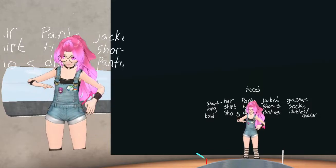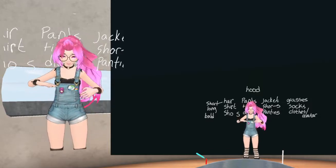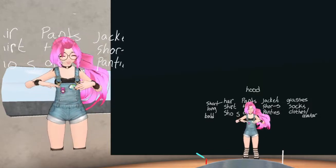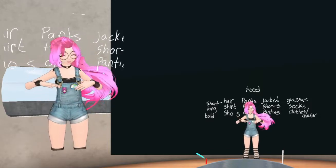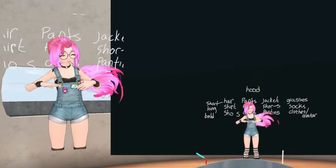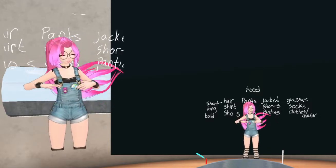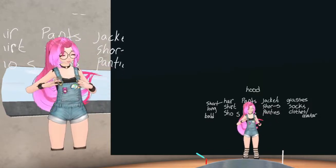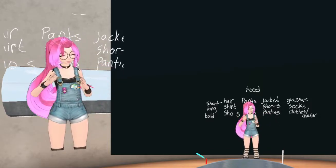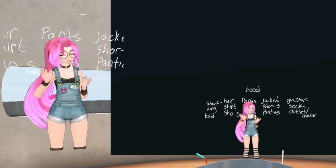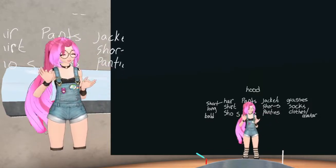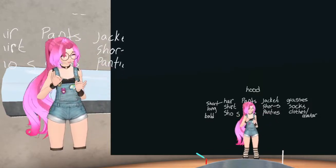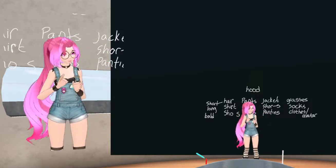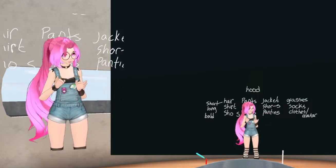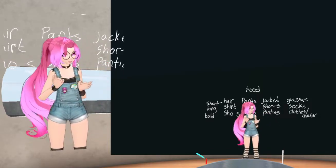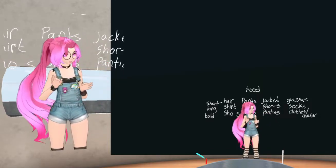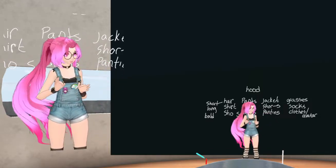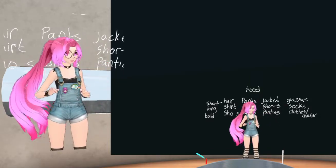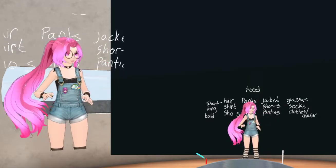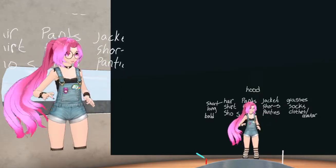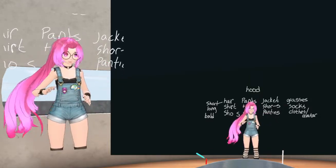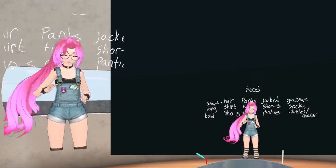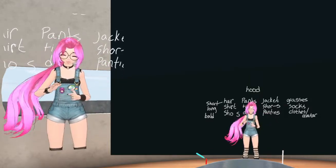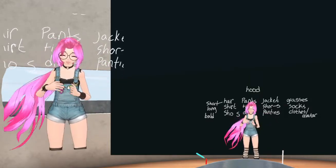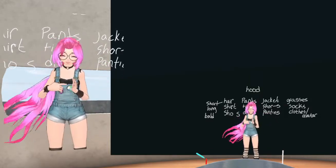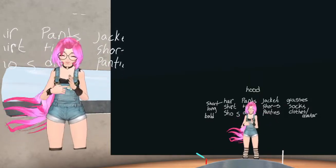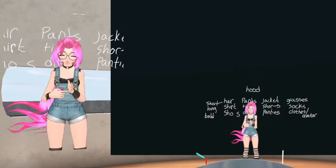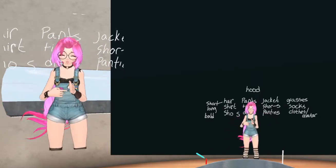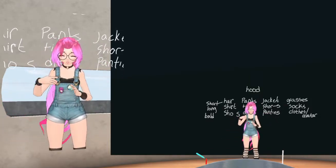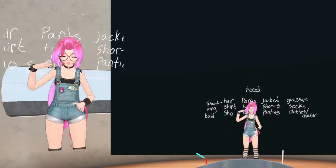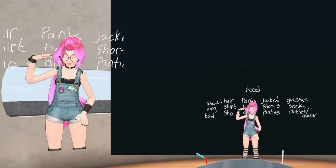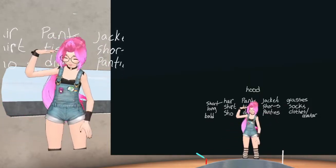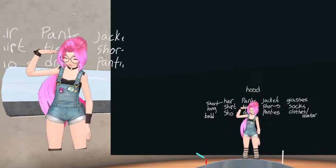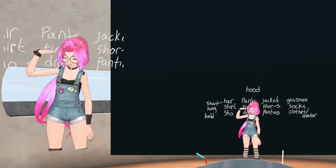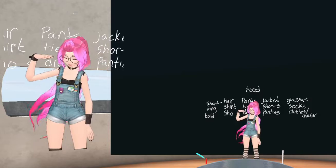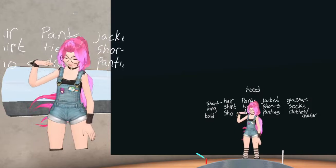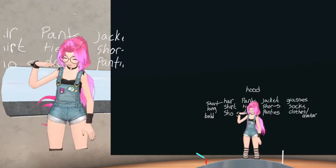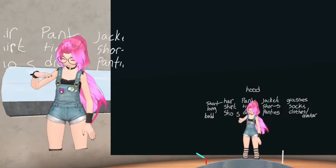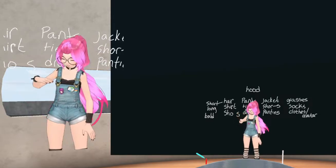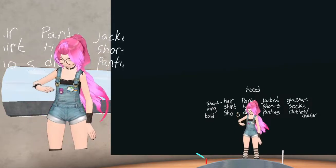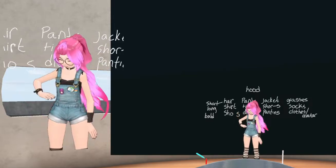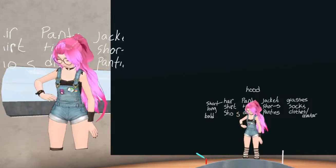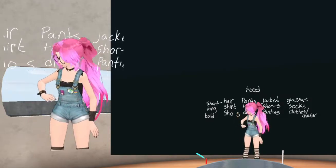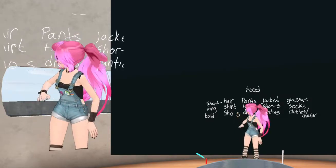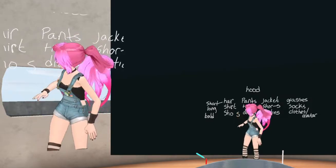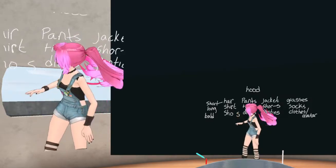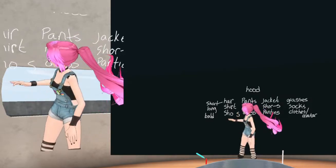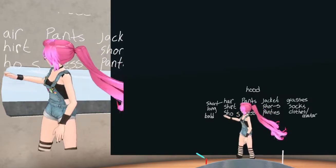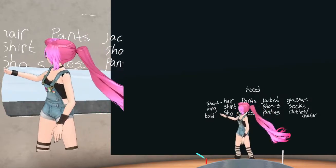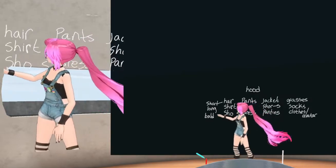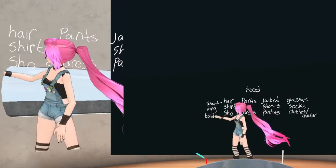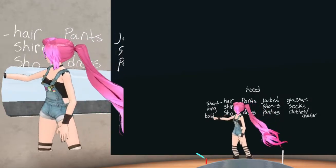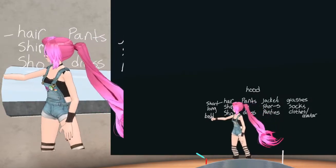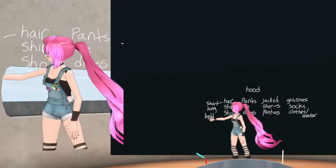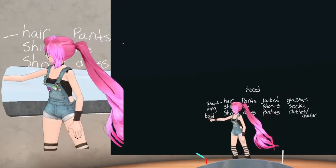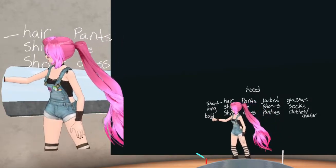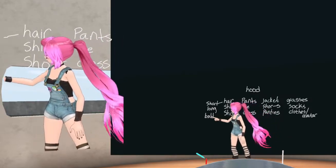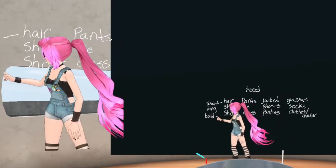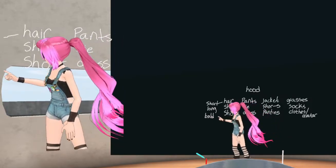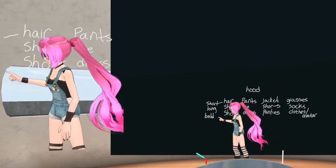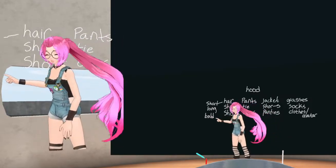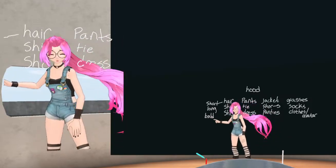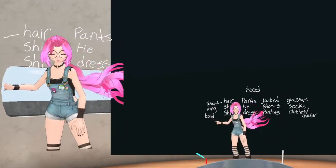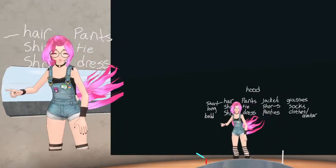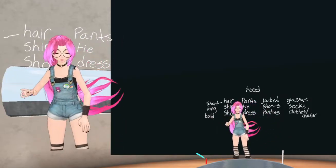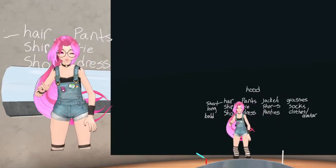about this long. It goes to here. So you can be really specific. So you can show somebody, you know, it's here, here, here. And if somebody is